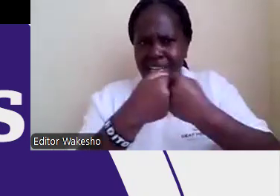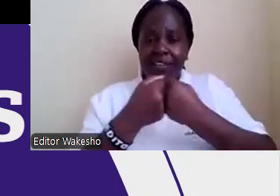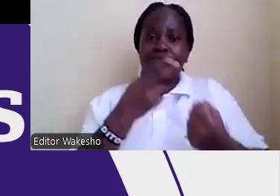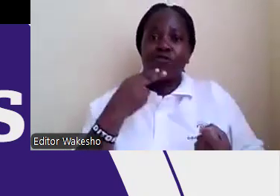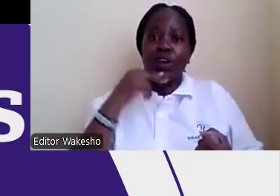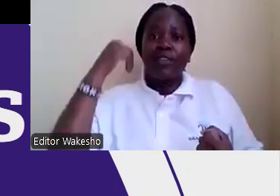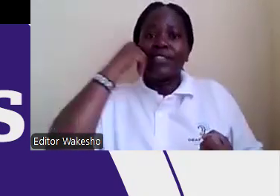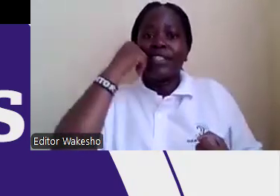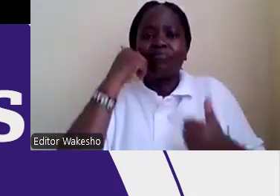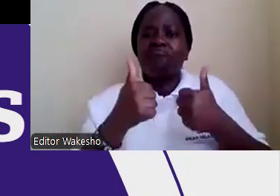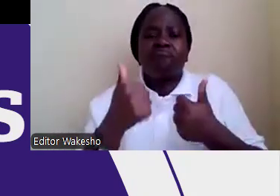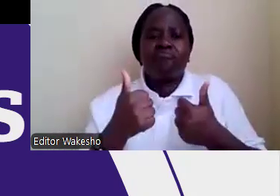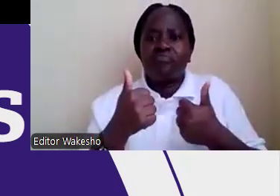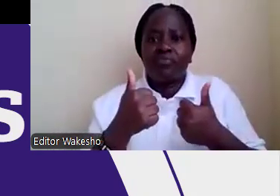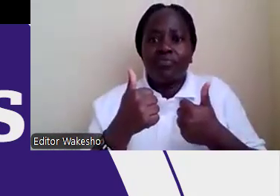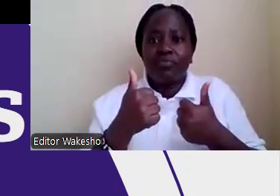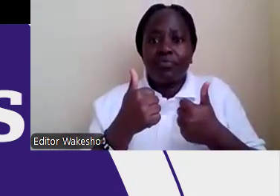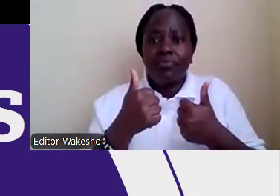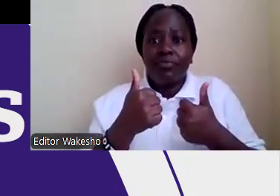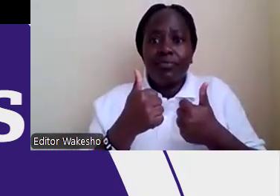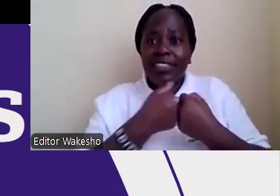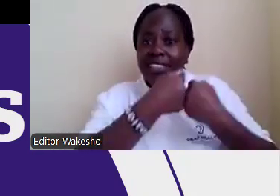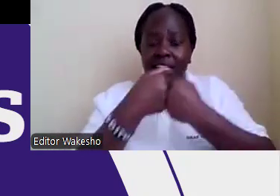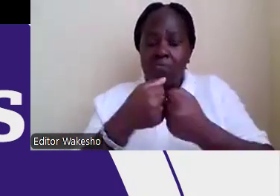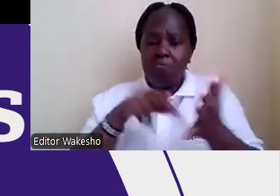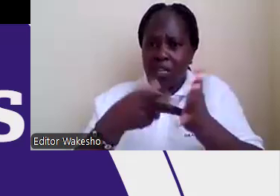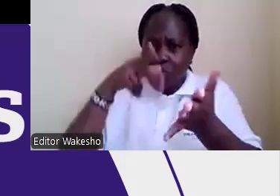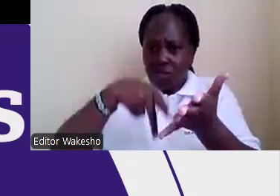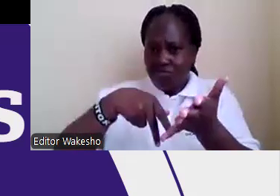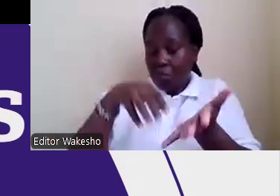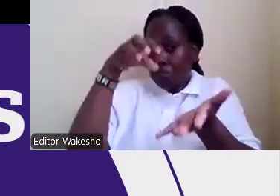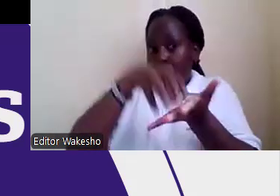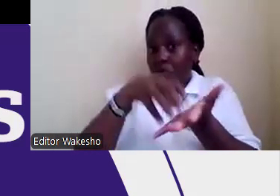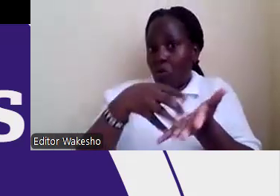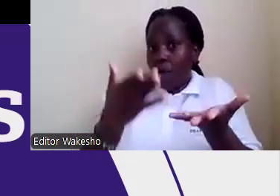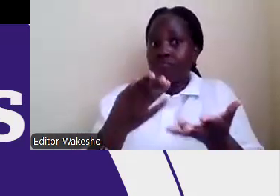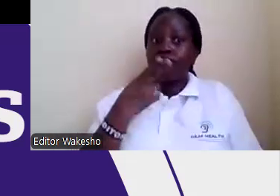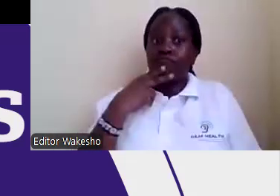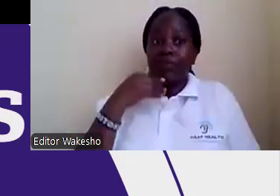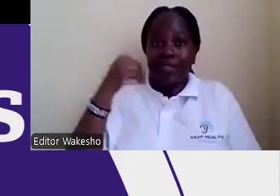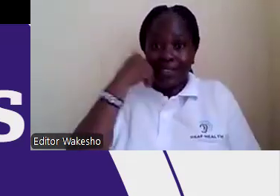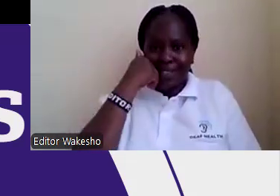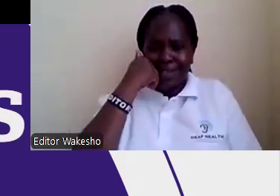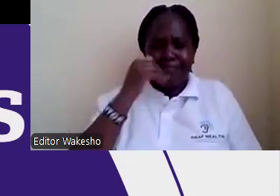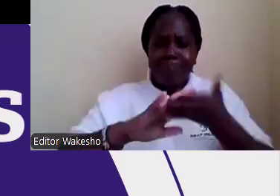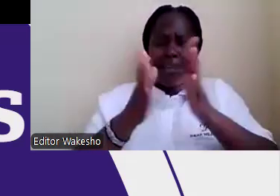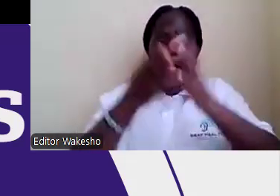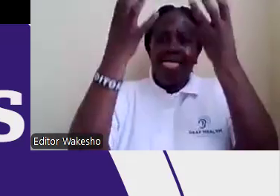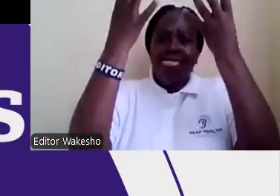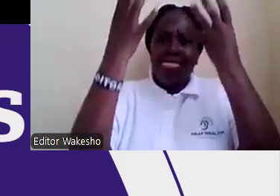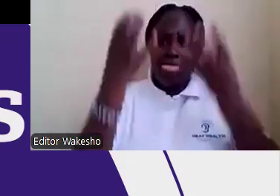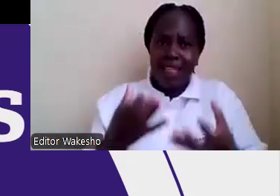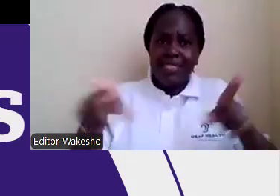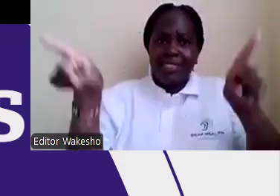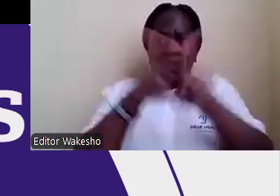just a situation whereby the disease gets worse or it affects other parts of your